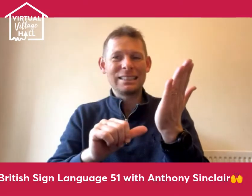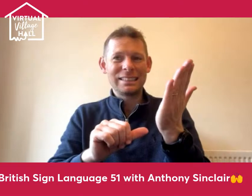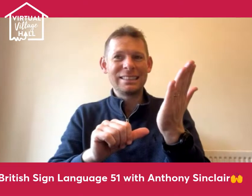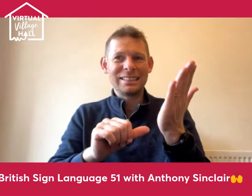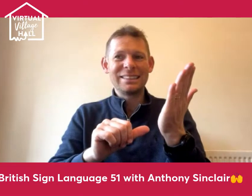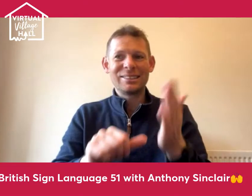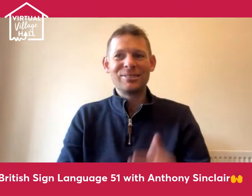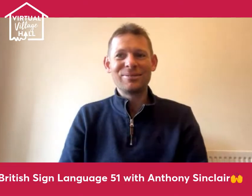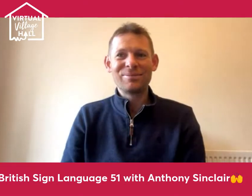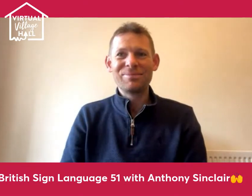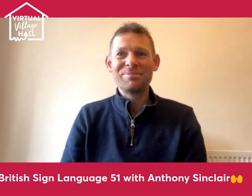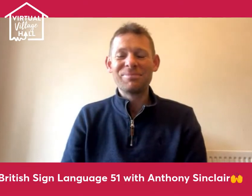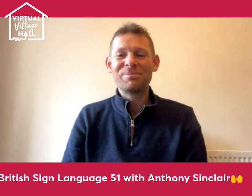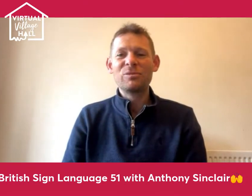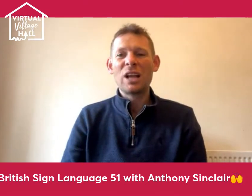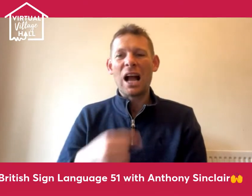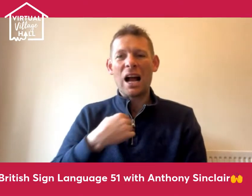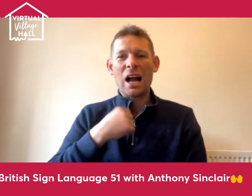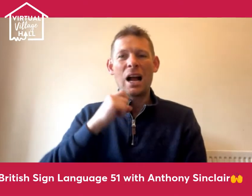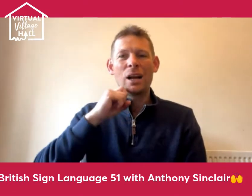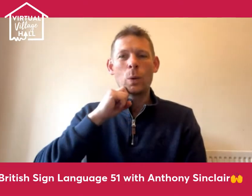It's something you really must do or you want to do.